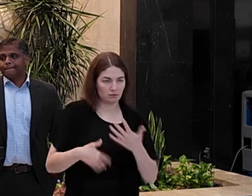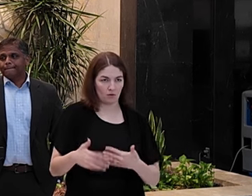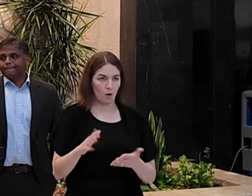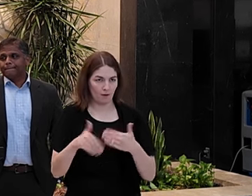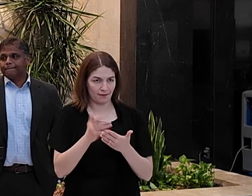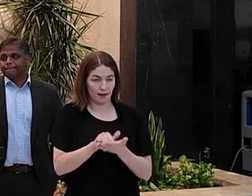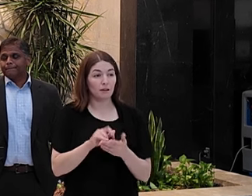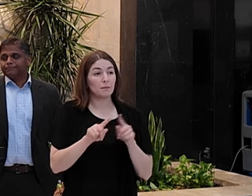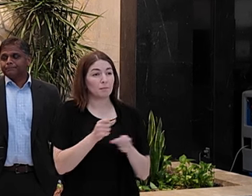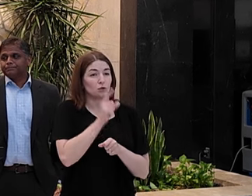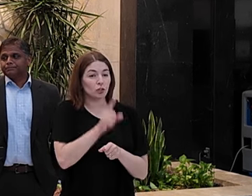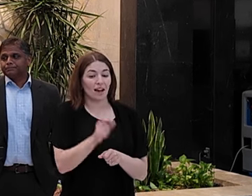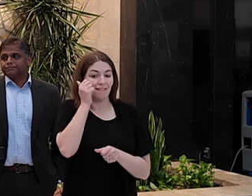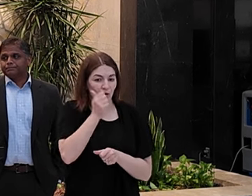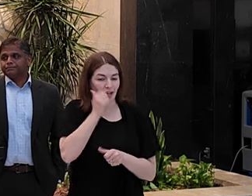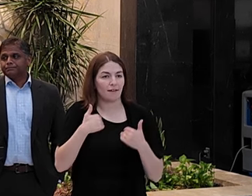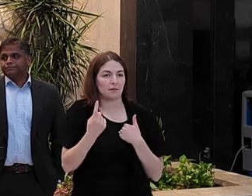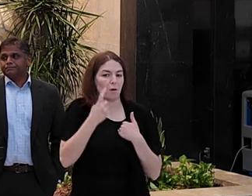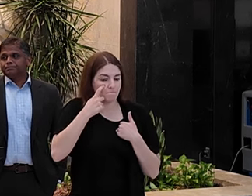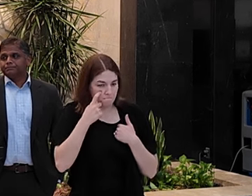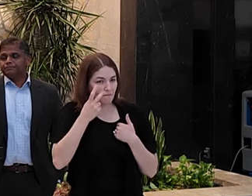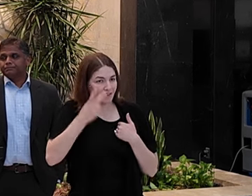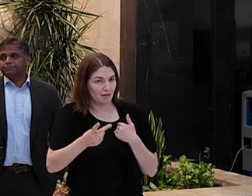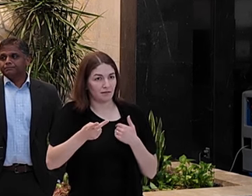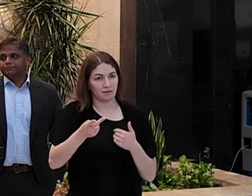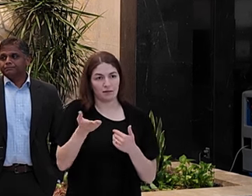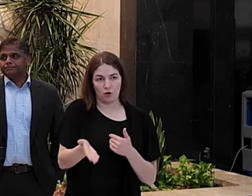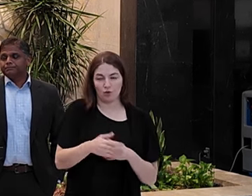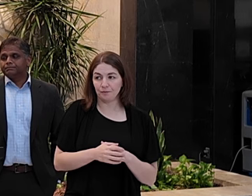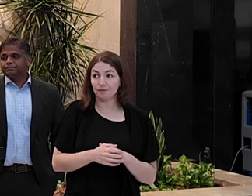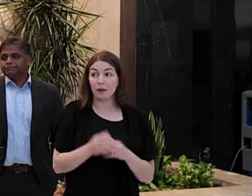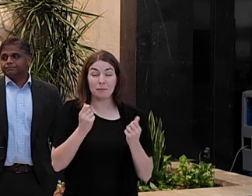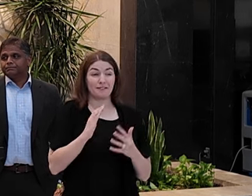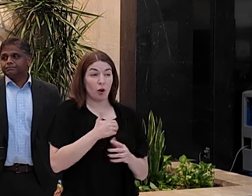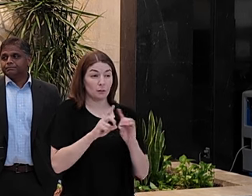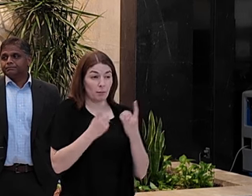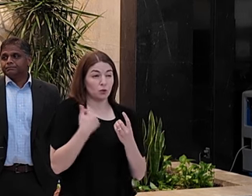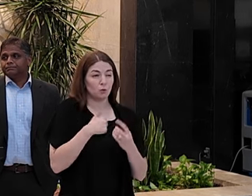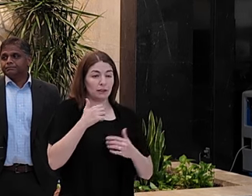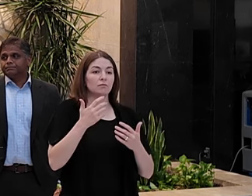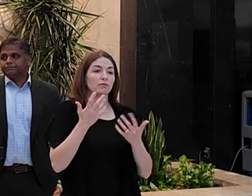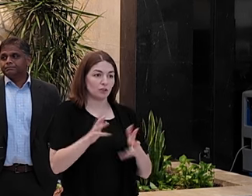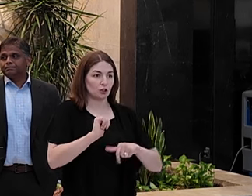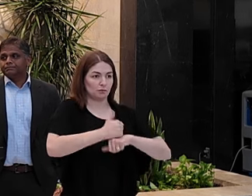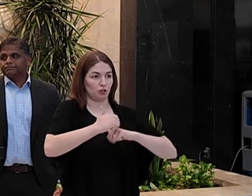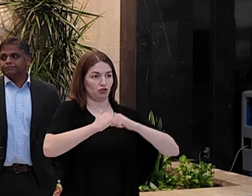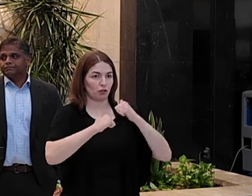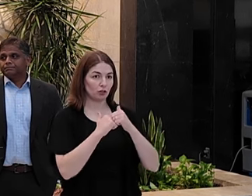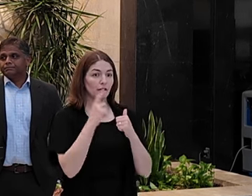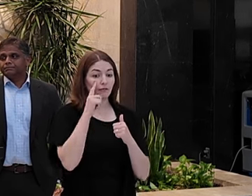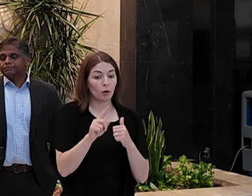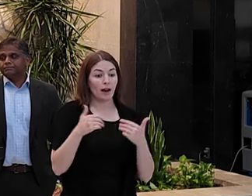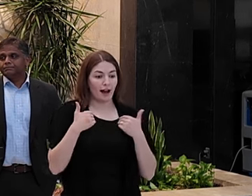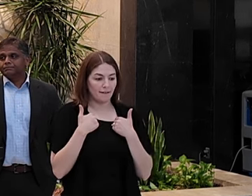one-on-one kind of viewpoint on a day-to-day basis. We've structured a lot of our departments to have that executive leadership embedded on those